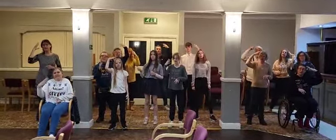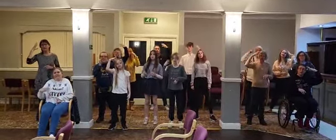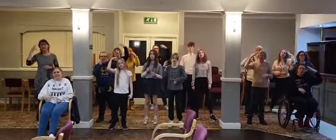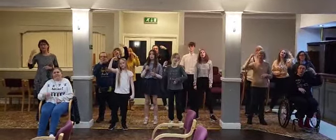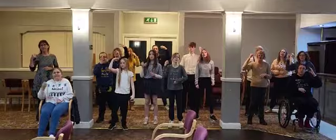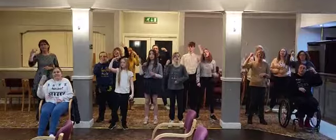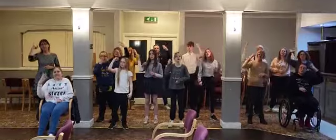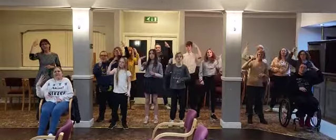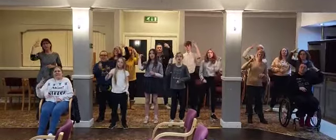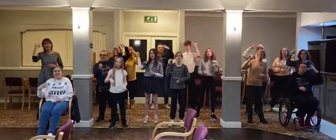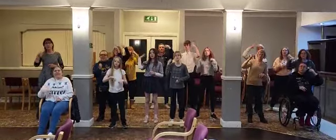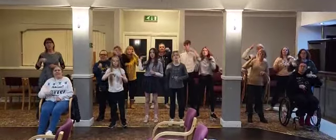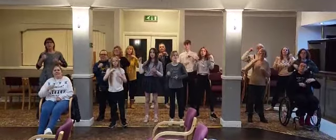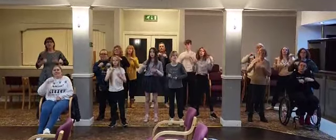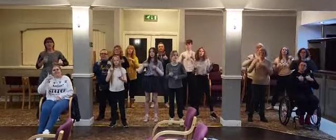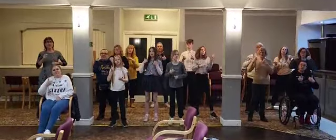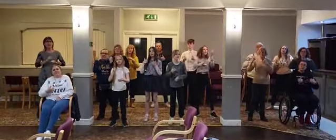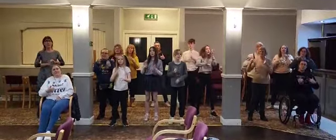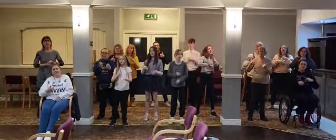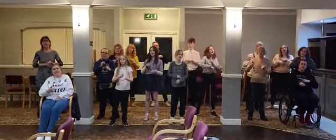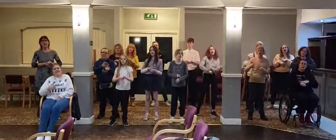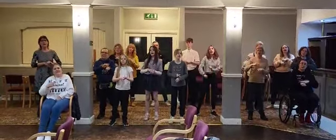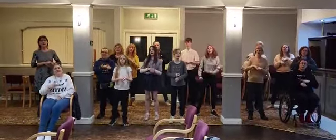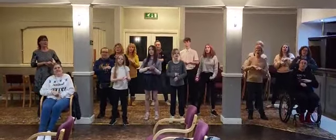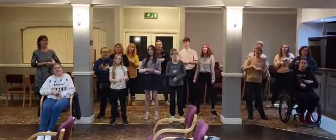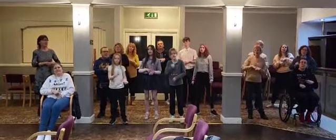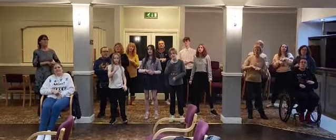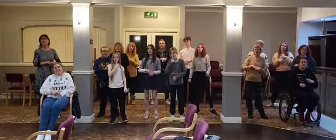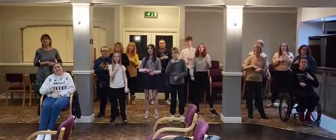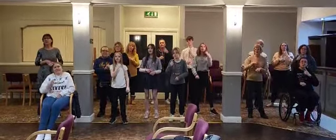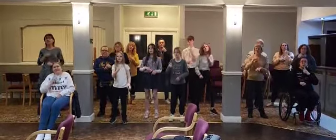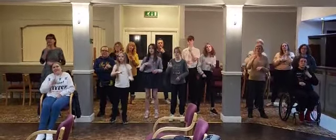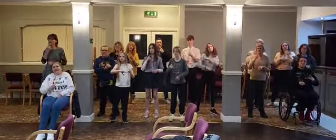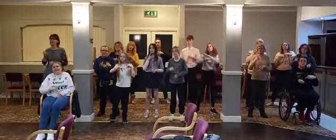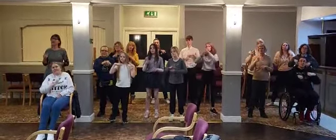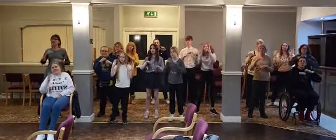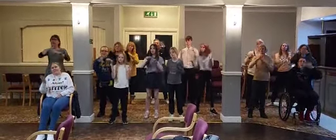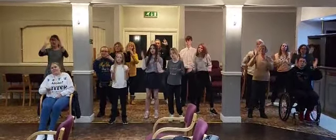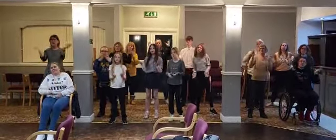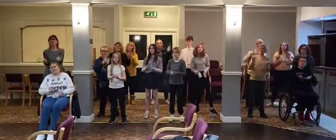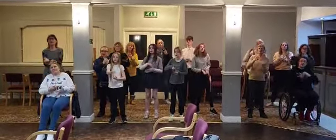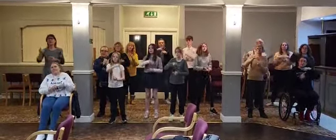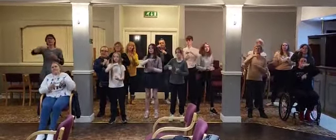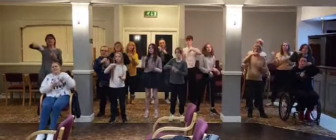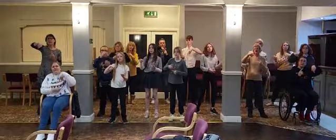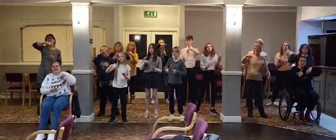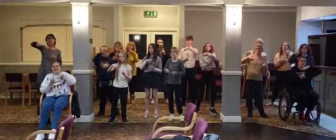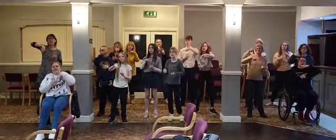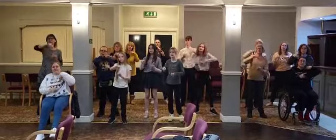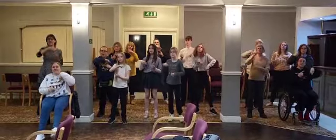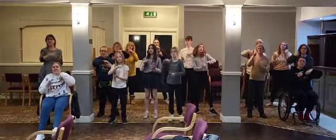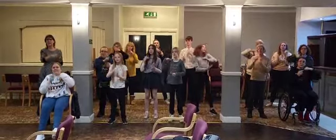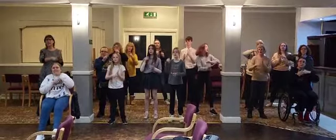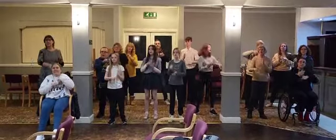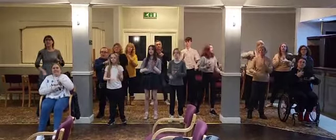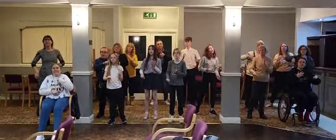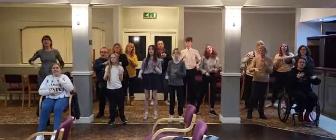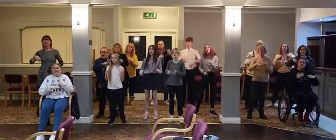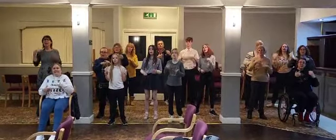show me a good time Tell me that the love's been spinning since the beginning And